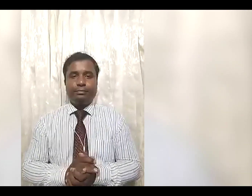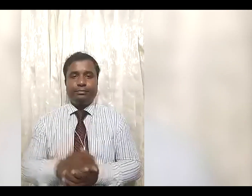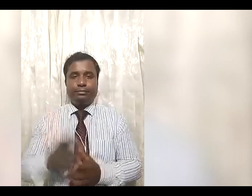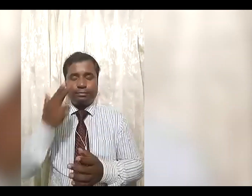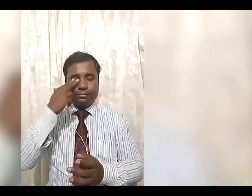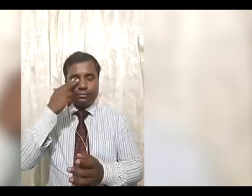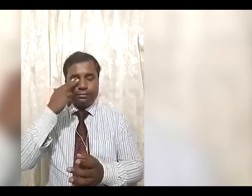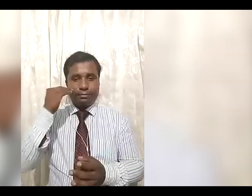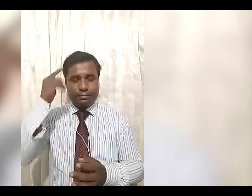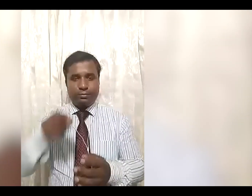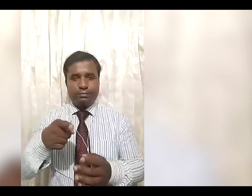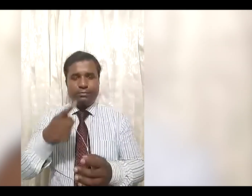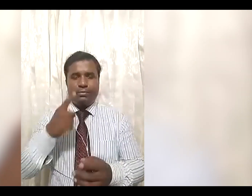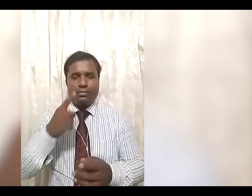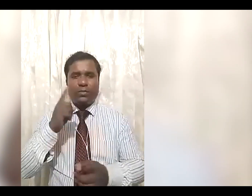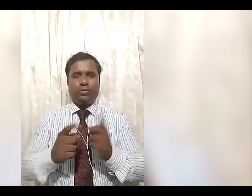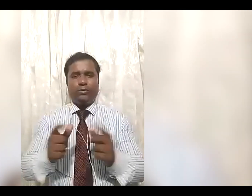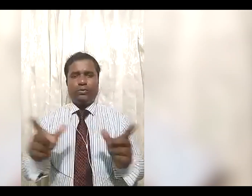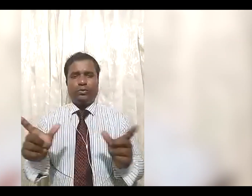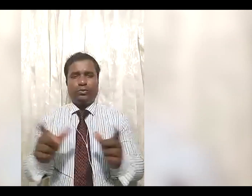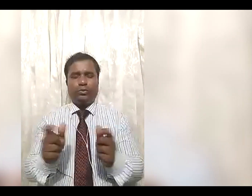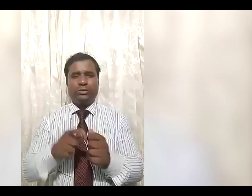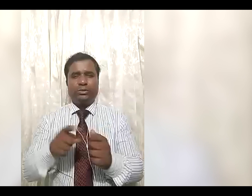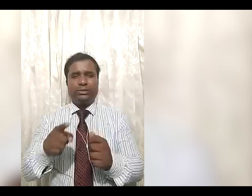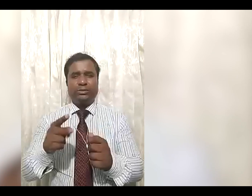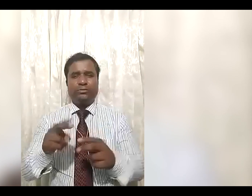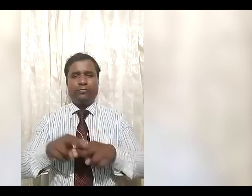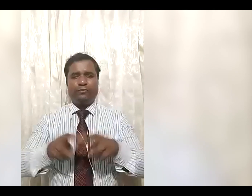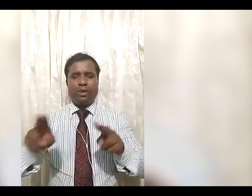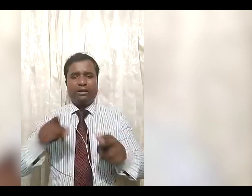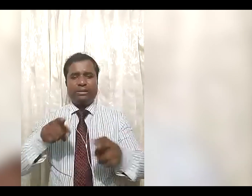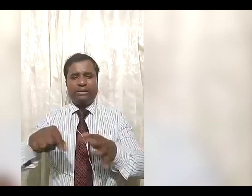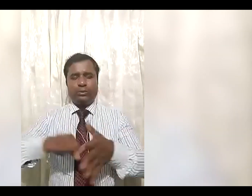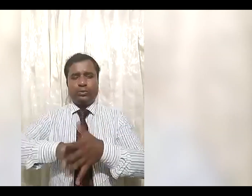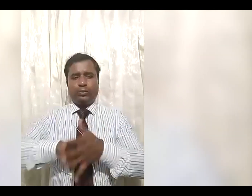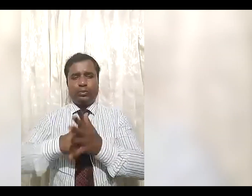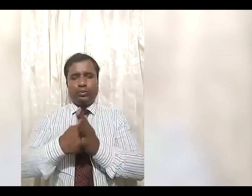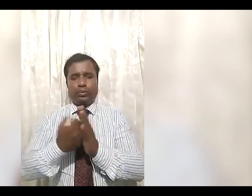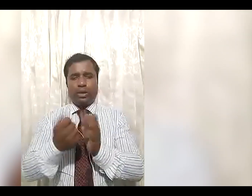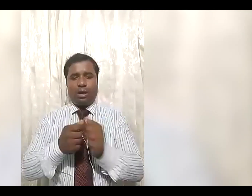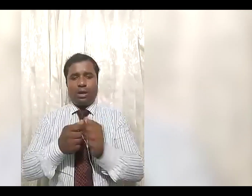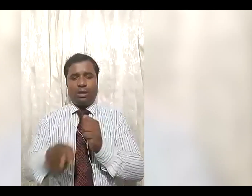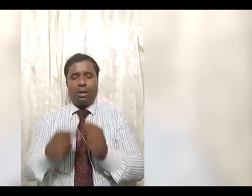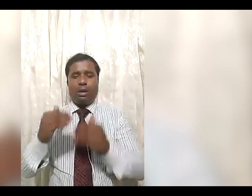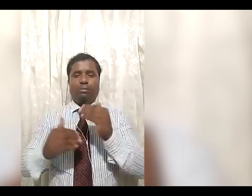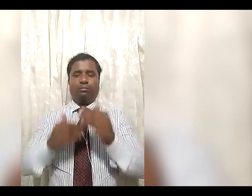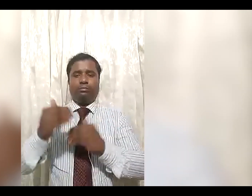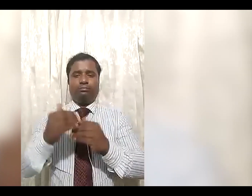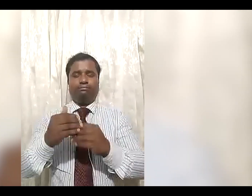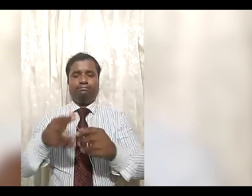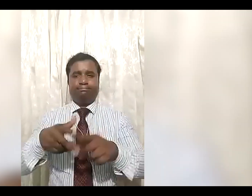so time is very short, so I shortly mention some challenges, then I will come back some recommendation